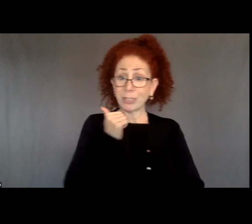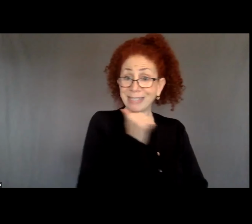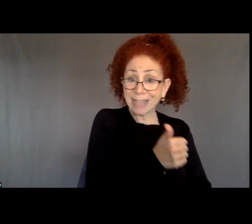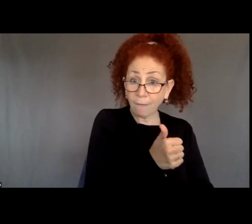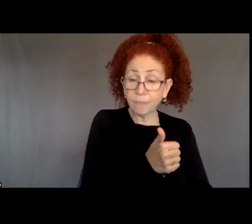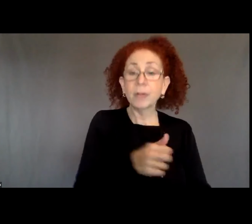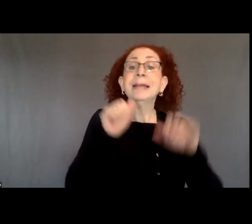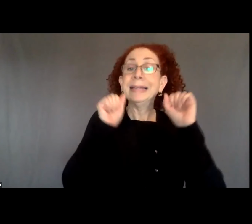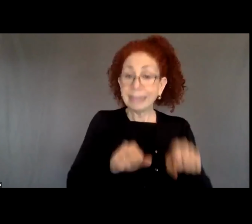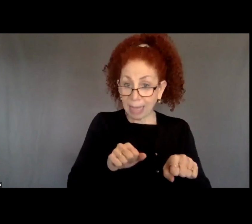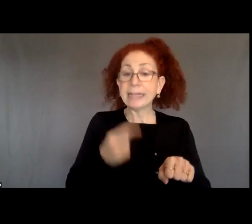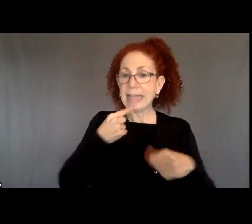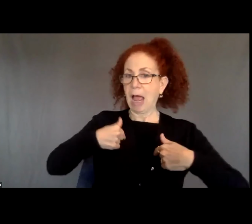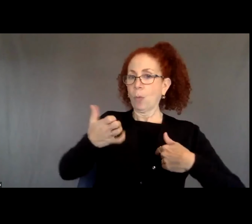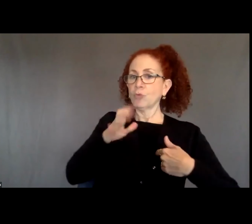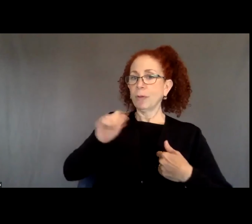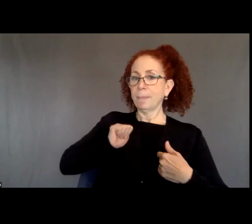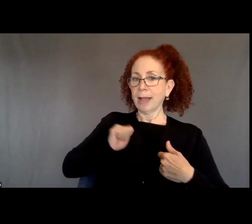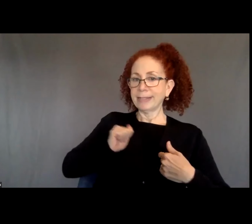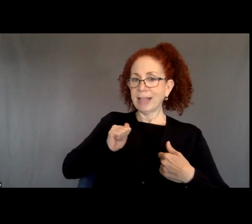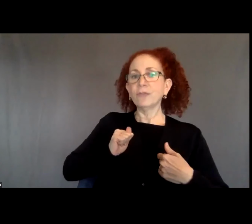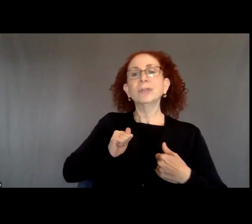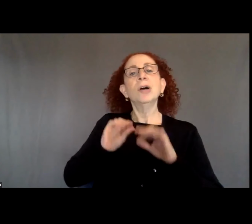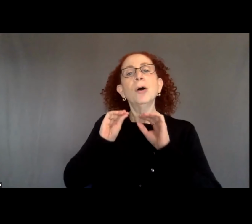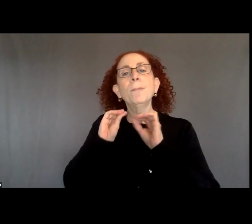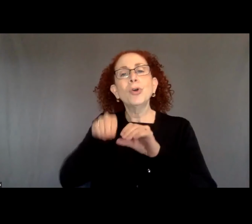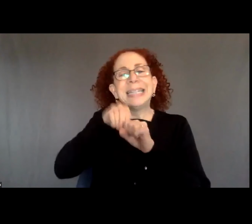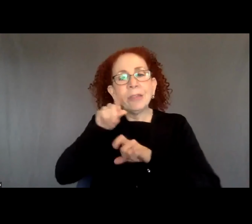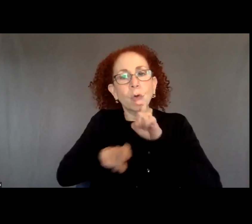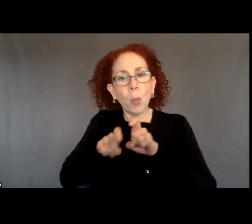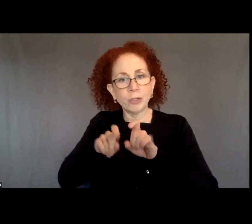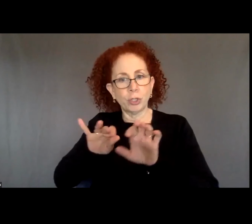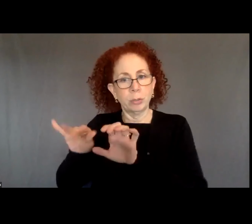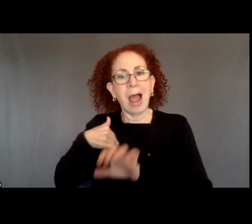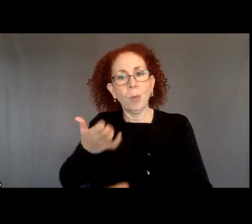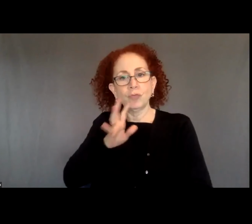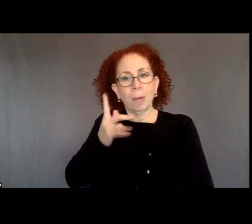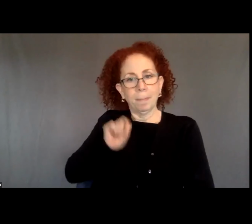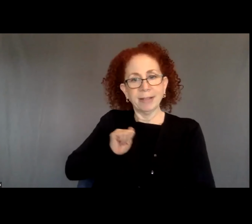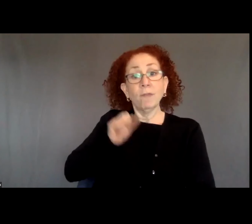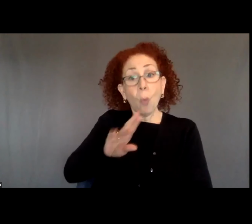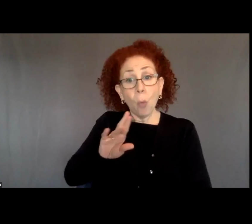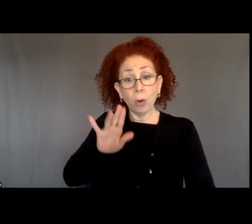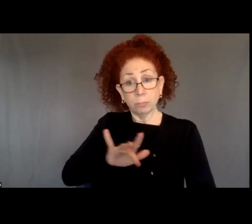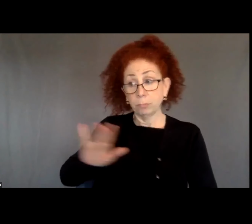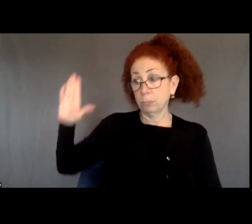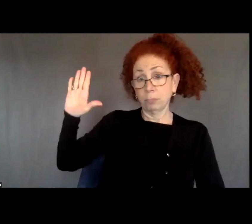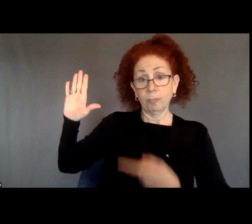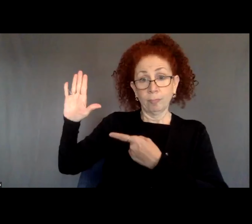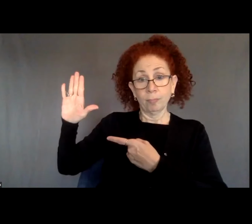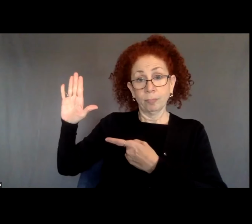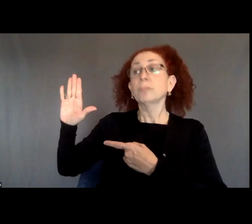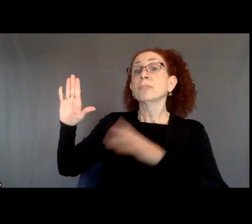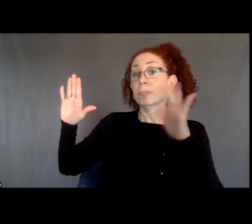may indicate that you would like to do so in the body of your question, or you may simply raise your electronic hand. We'll then allow you to